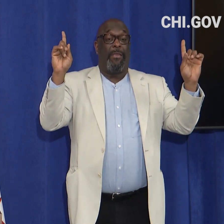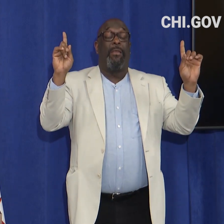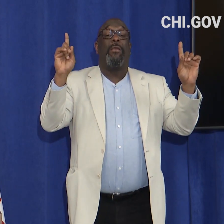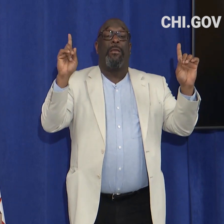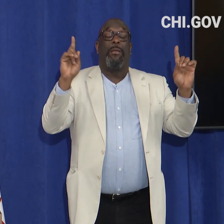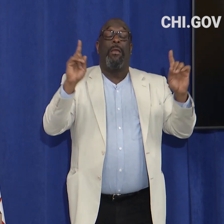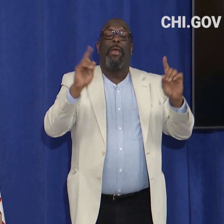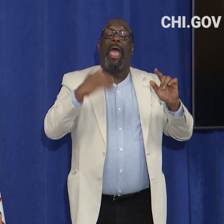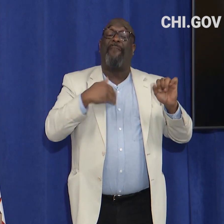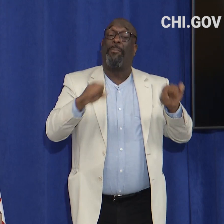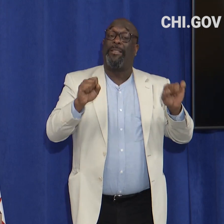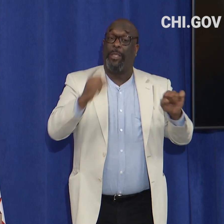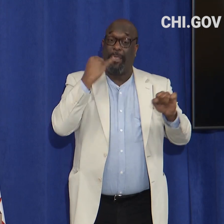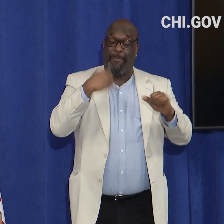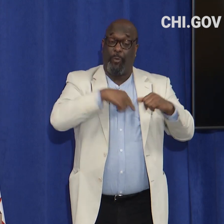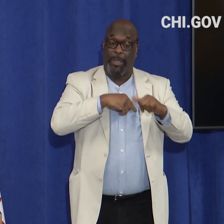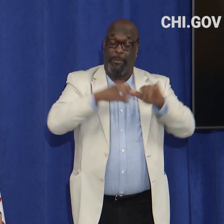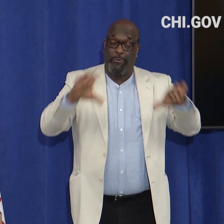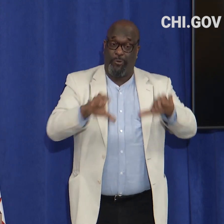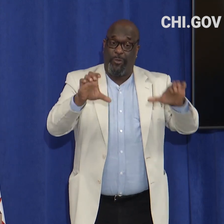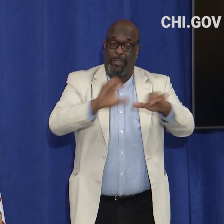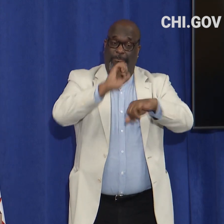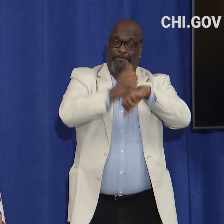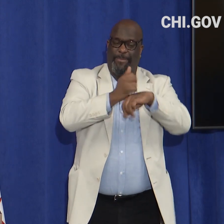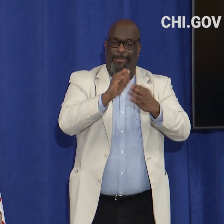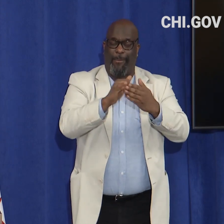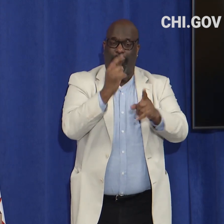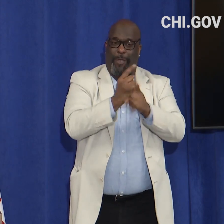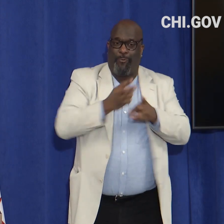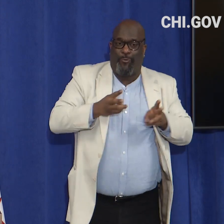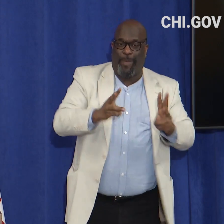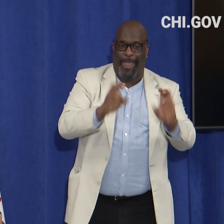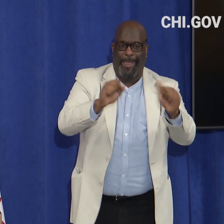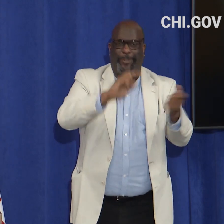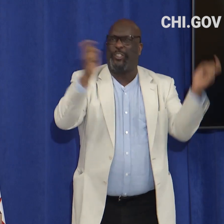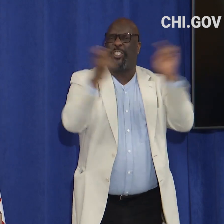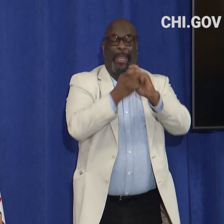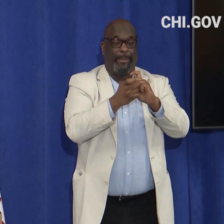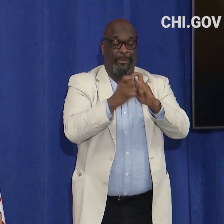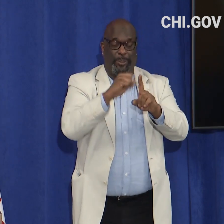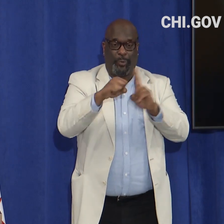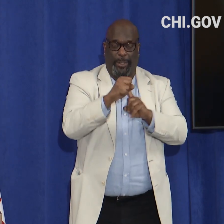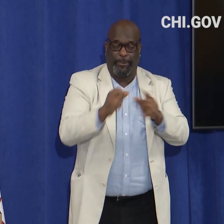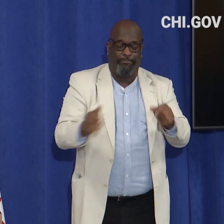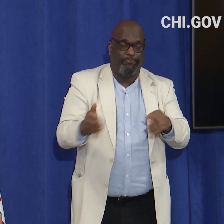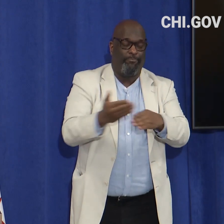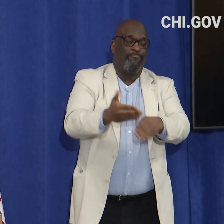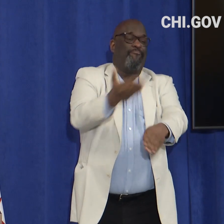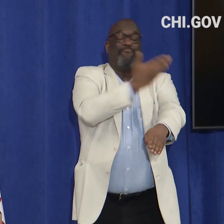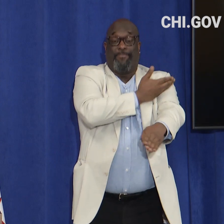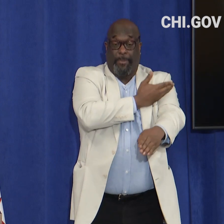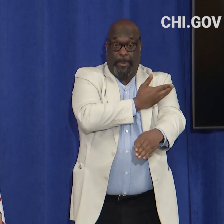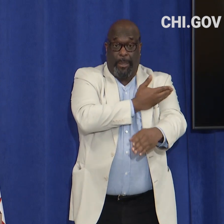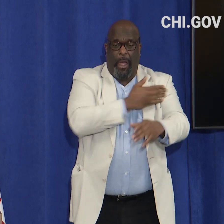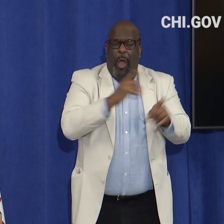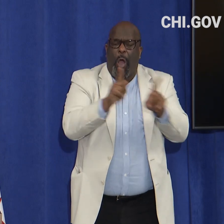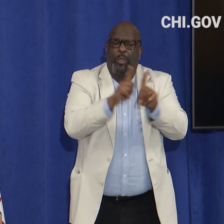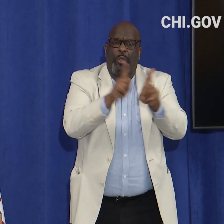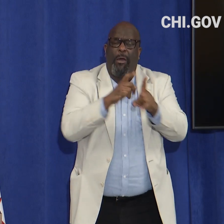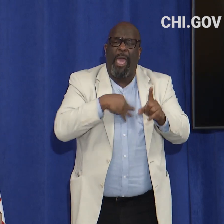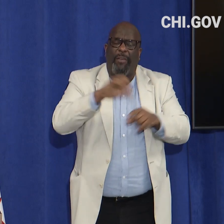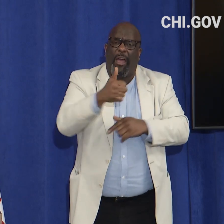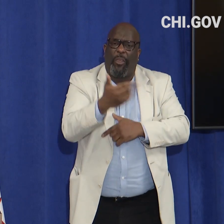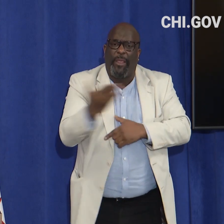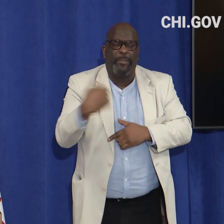right, to be utterly transformative. But even beyond the consent decree, there are other things that we can